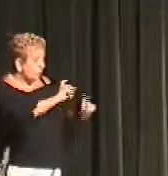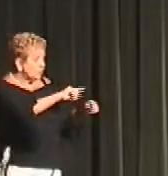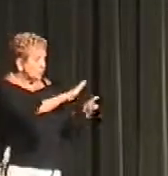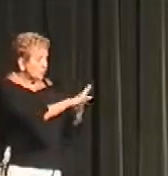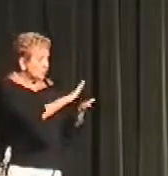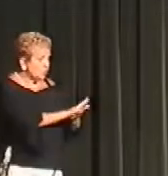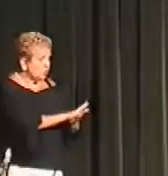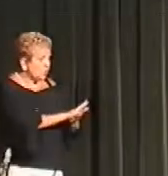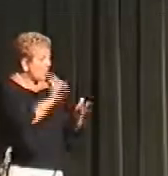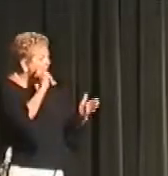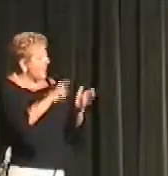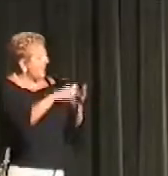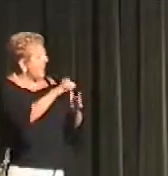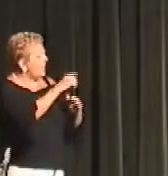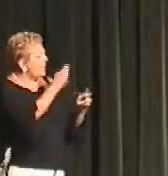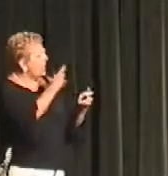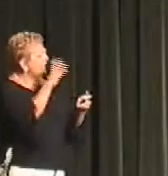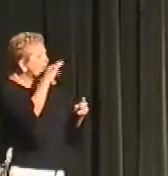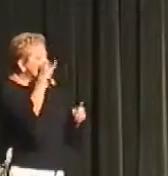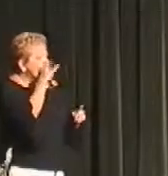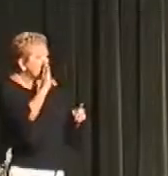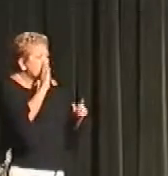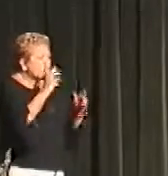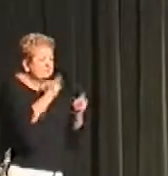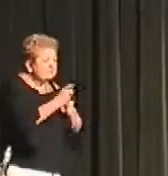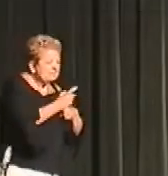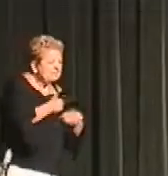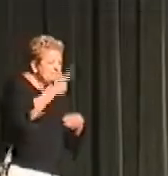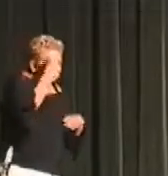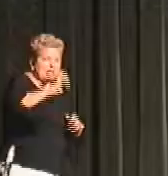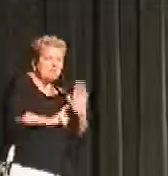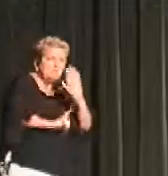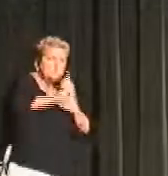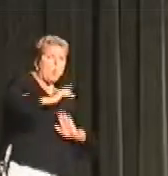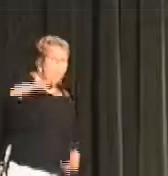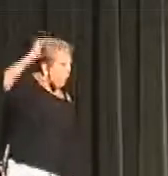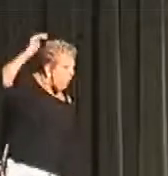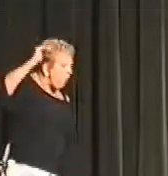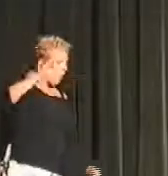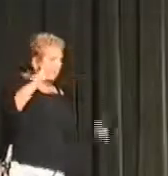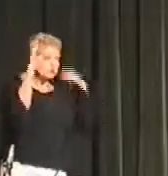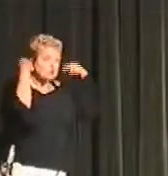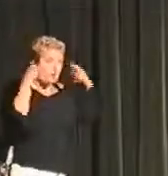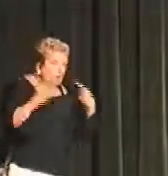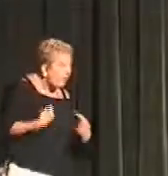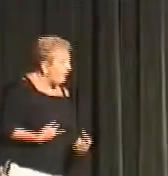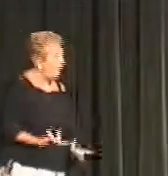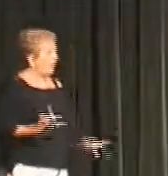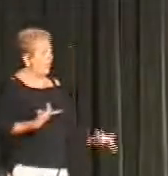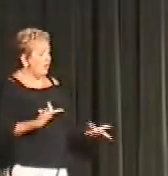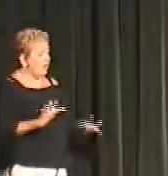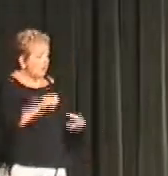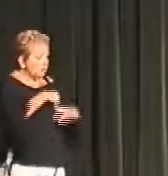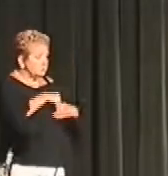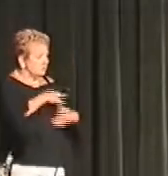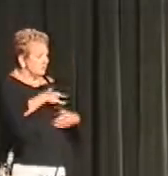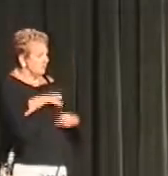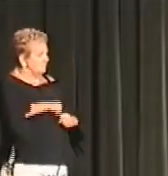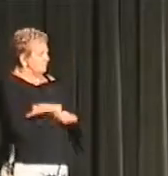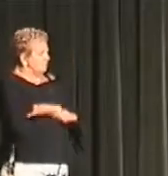little kids would, you know, tease me about being tall or skinny or having curly hair or, you know, whatever it was, it hurt so much that I felt